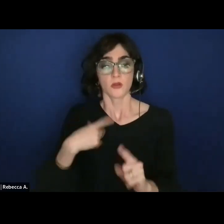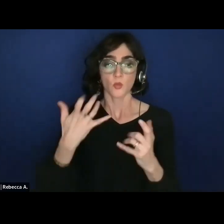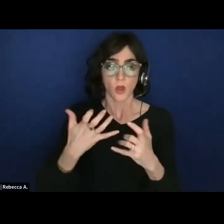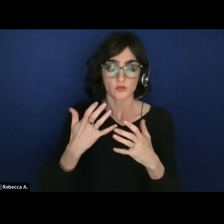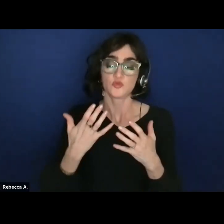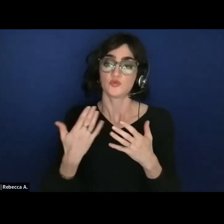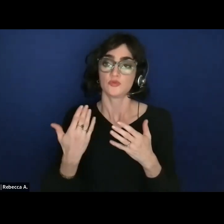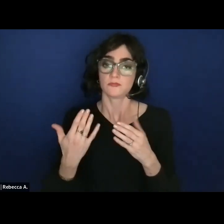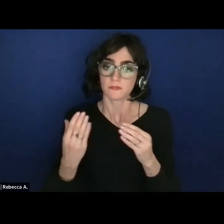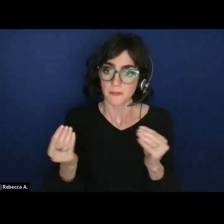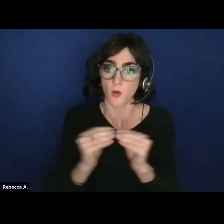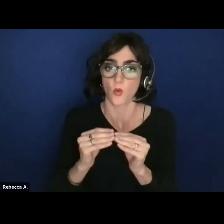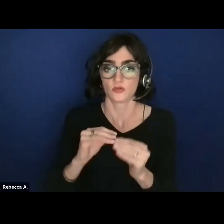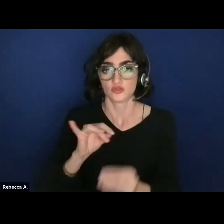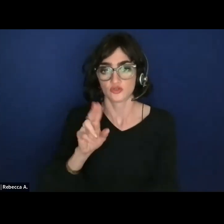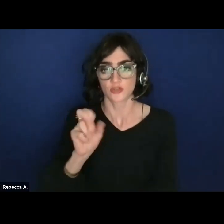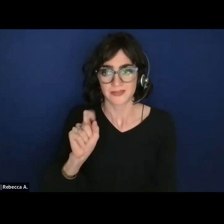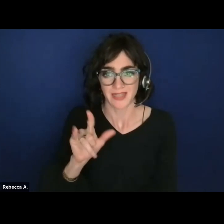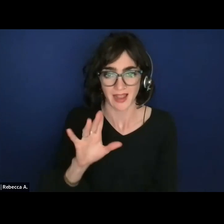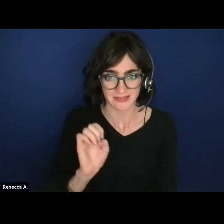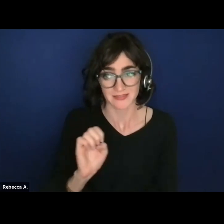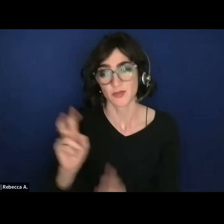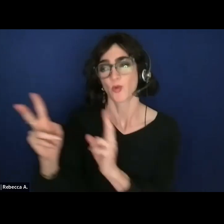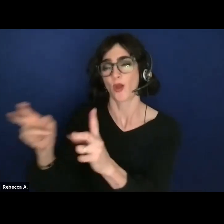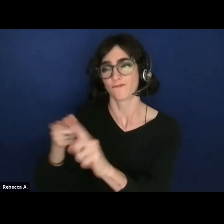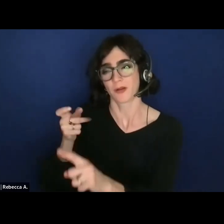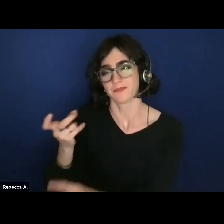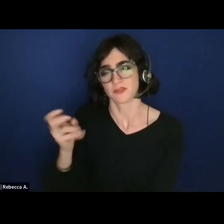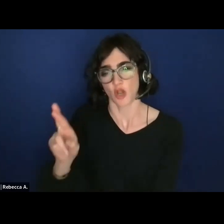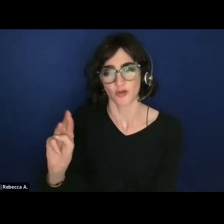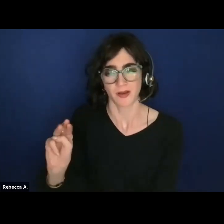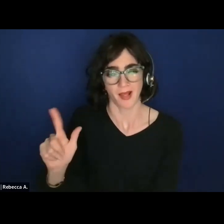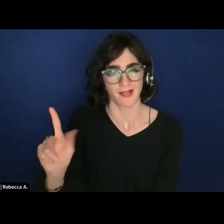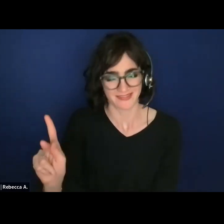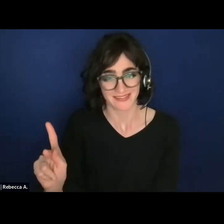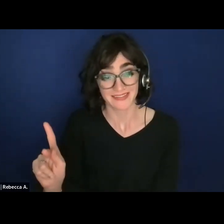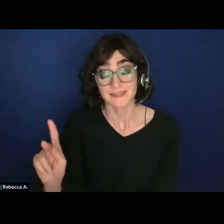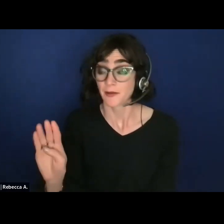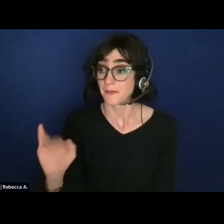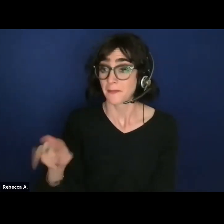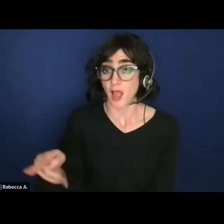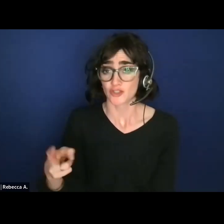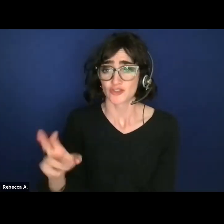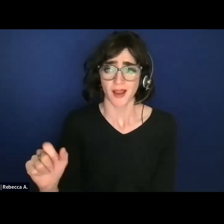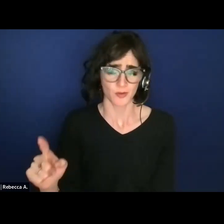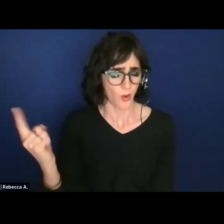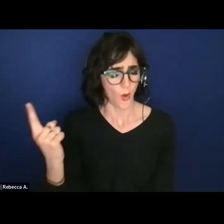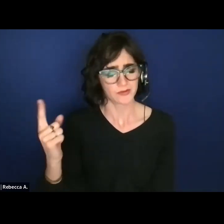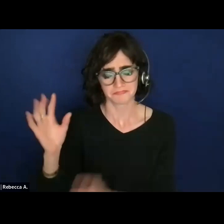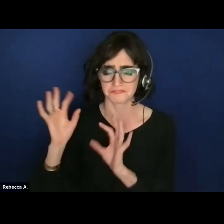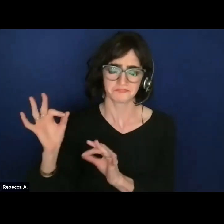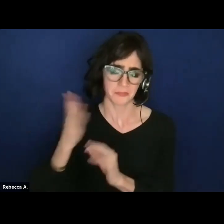quote Dr. Martin Luther King. Yeah, Vipasha, like I said, you are the queen of the close. Nicely